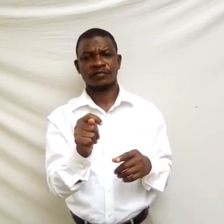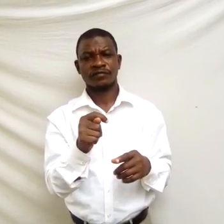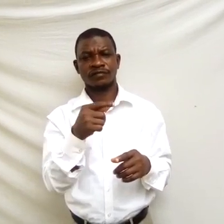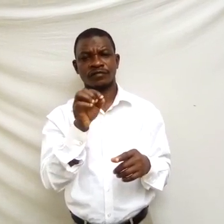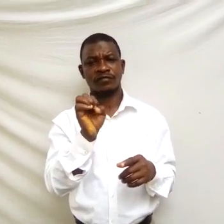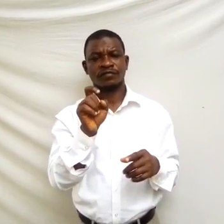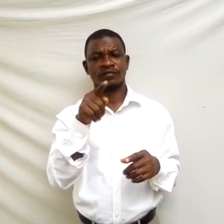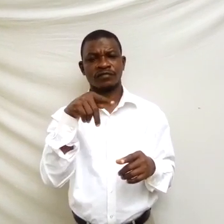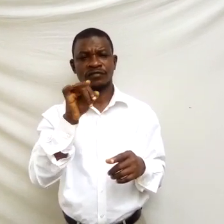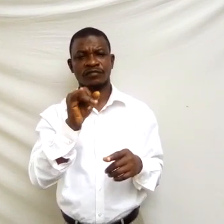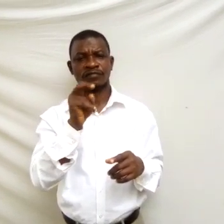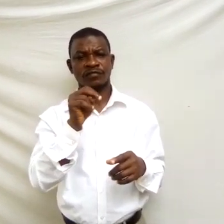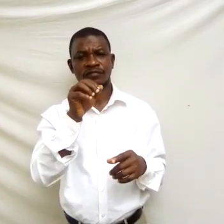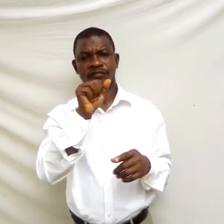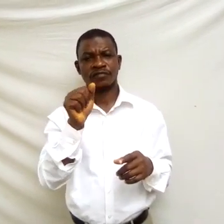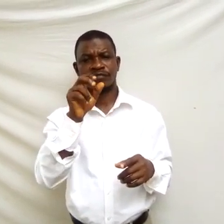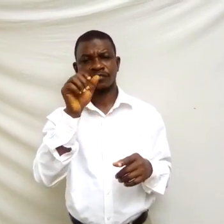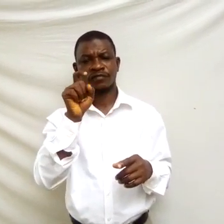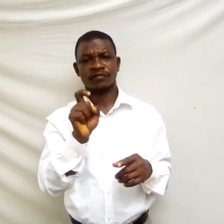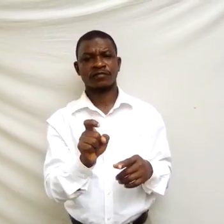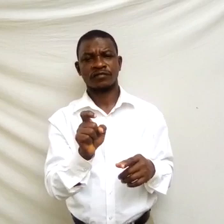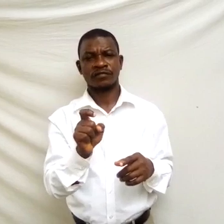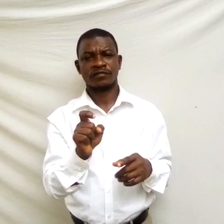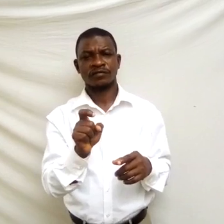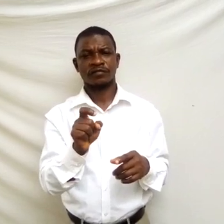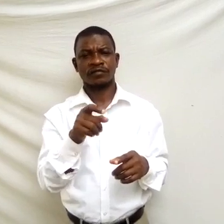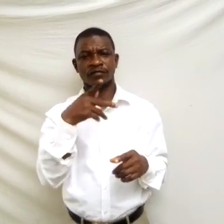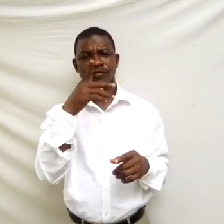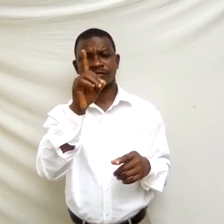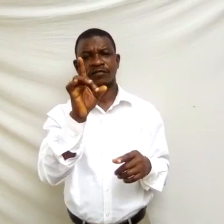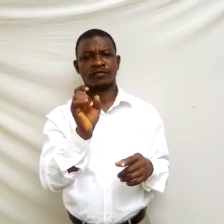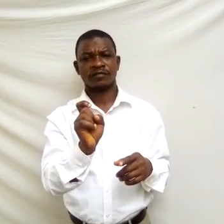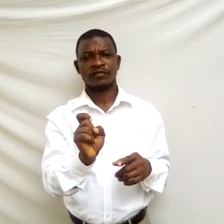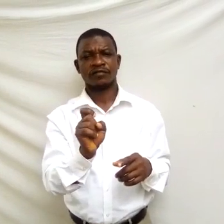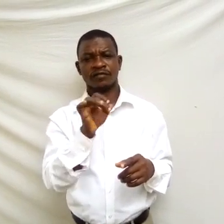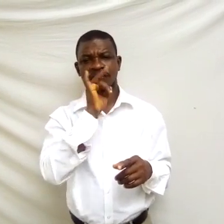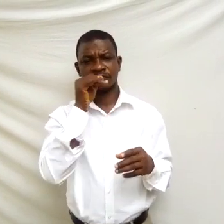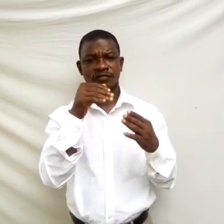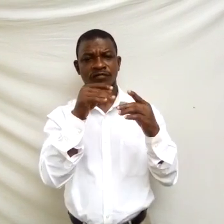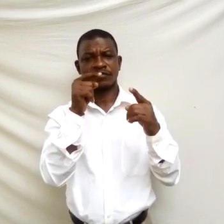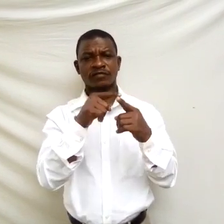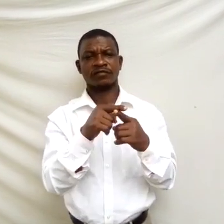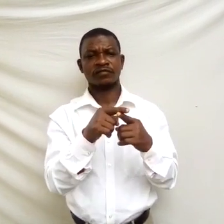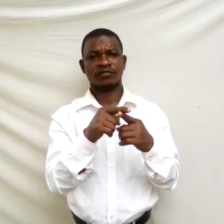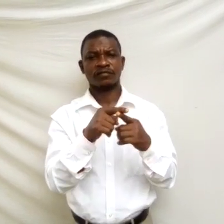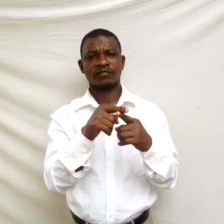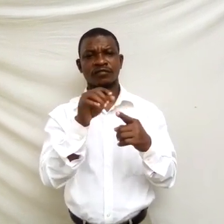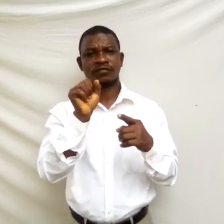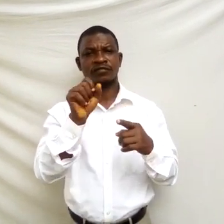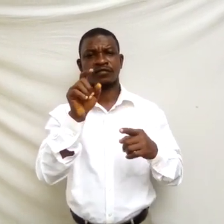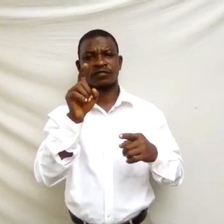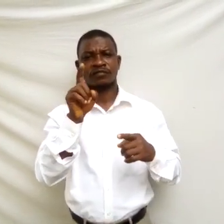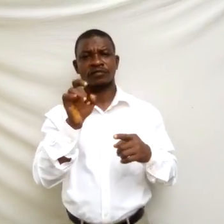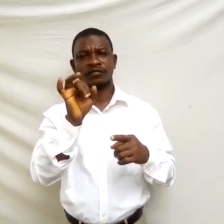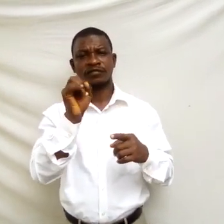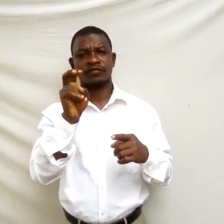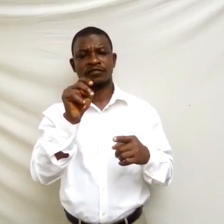exponential ax dx is equal to a exponential